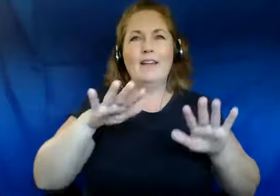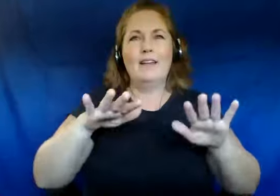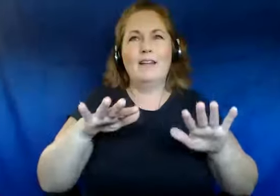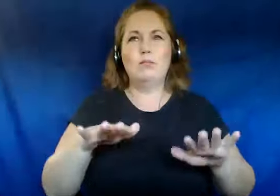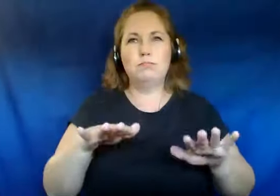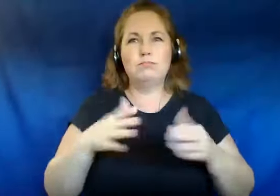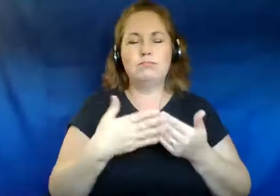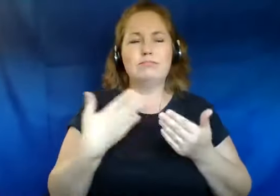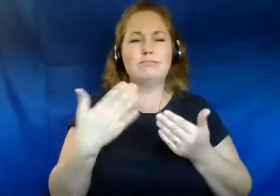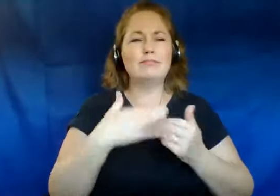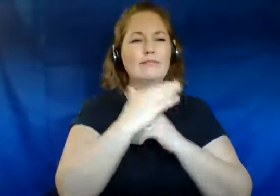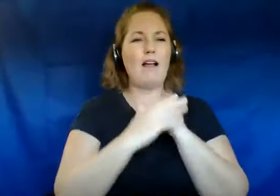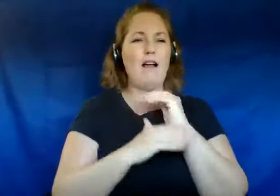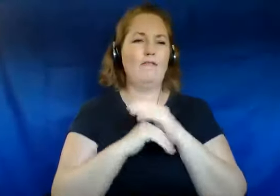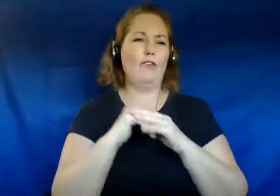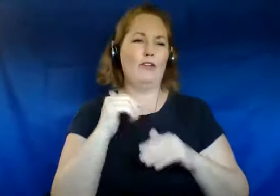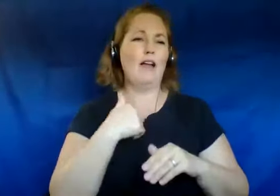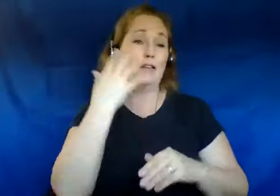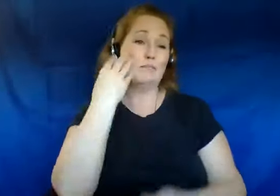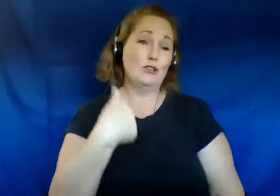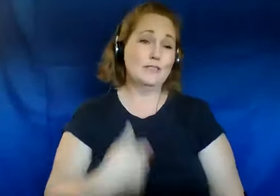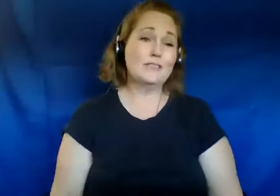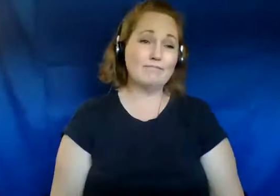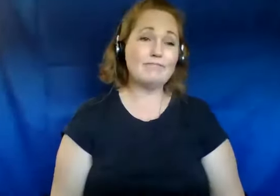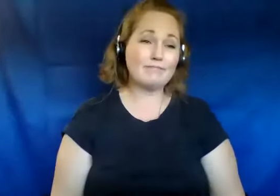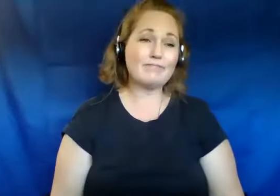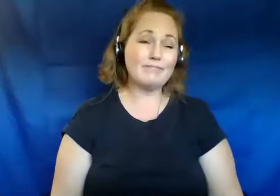comfort I get to experience.